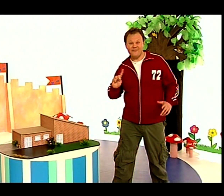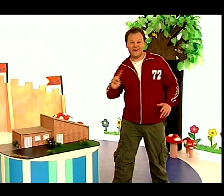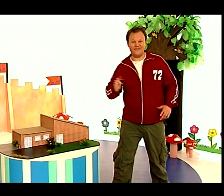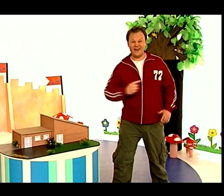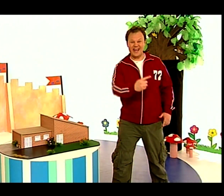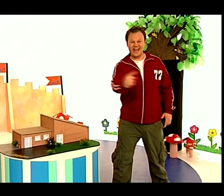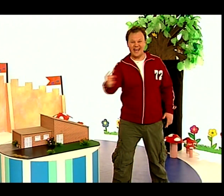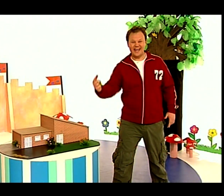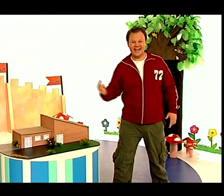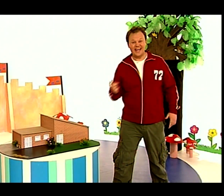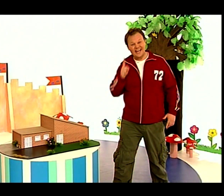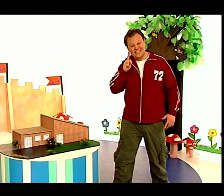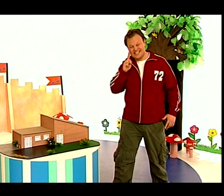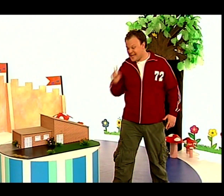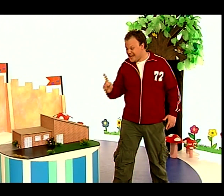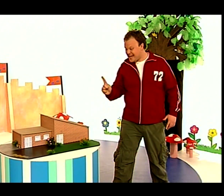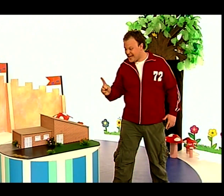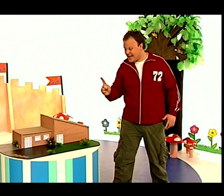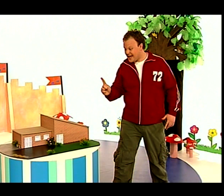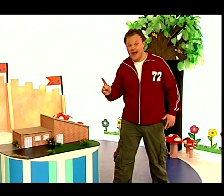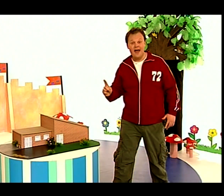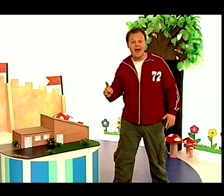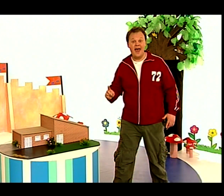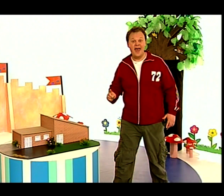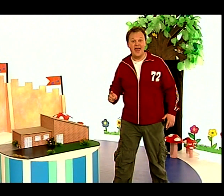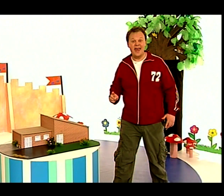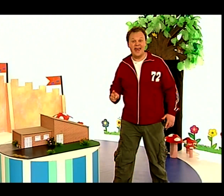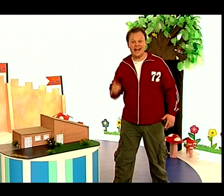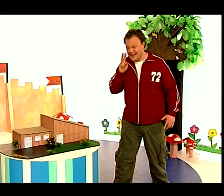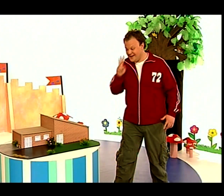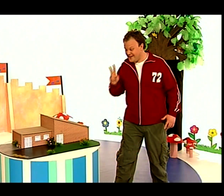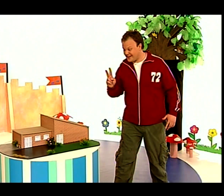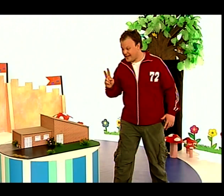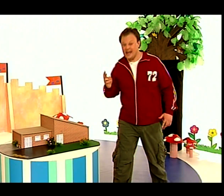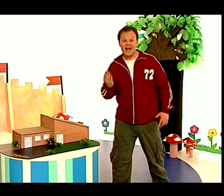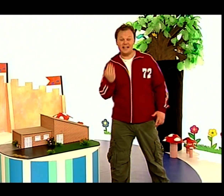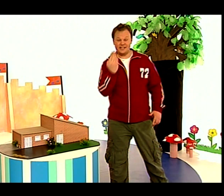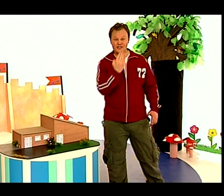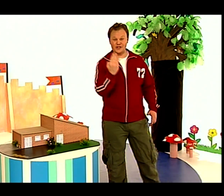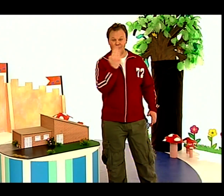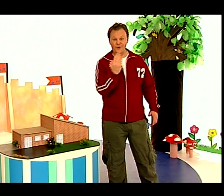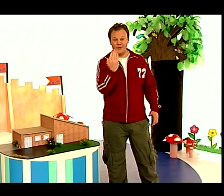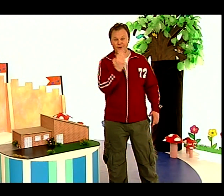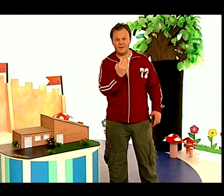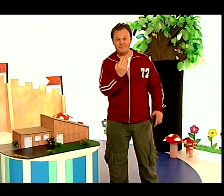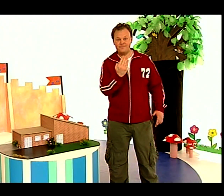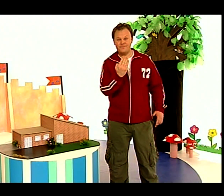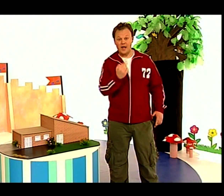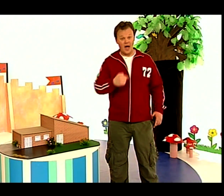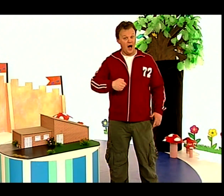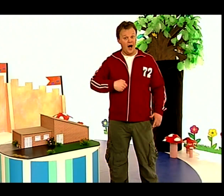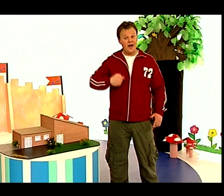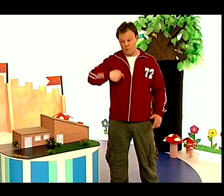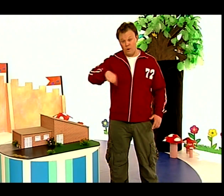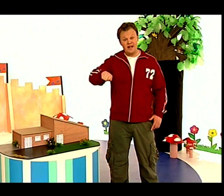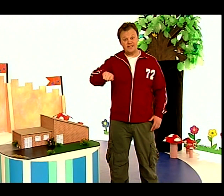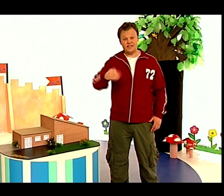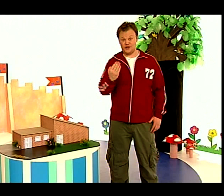we can see. Hey, look, it's a school. I went to a